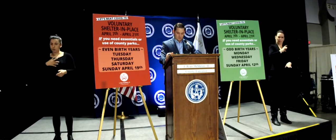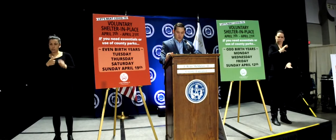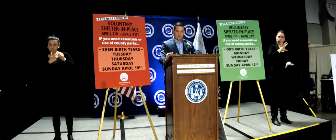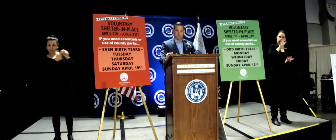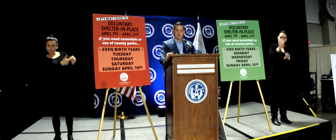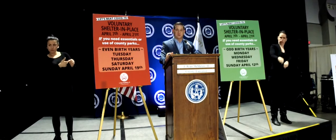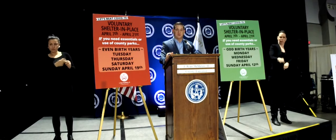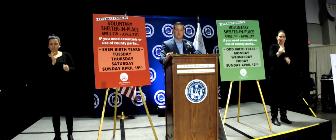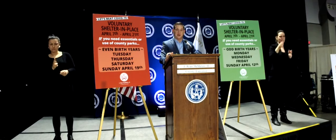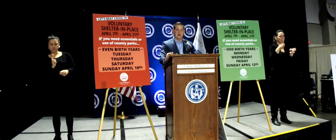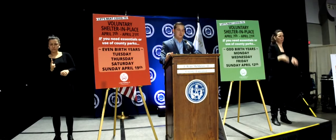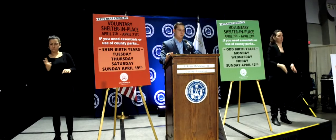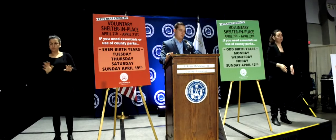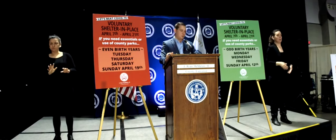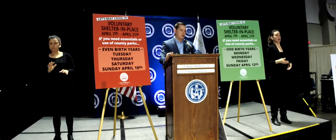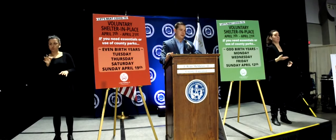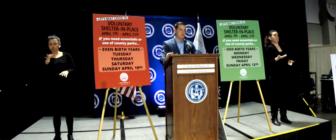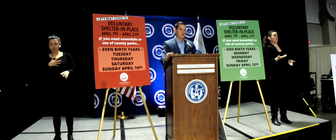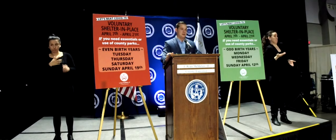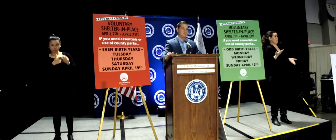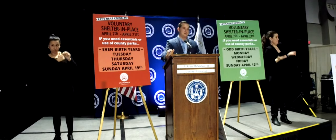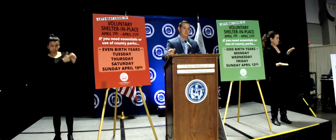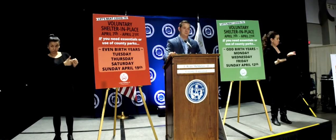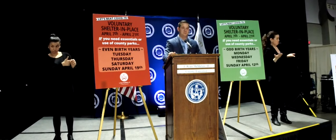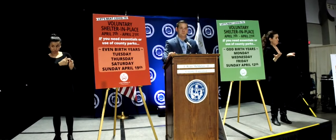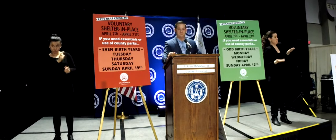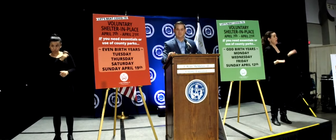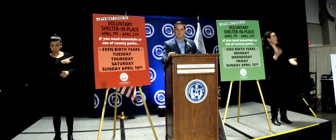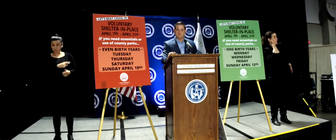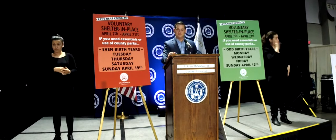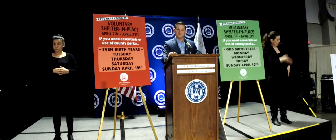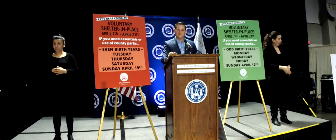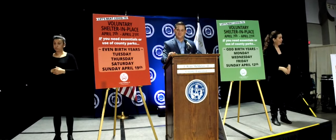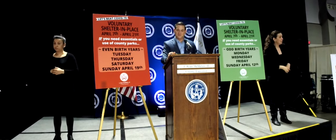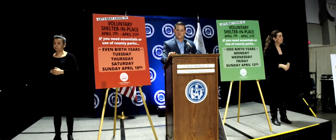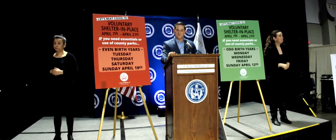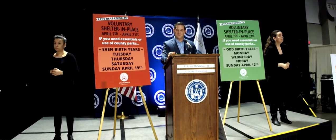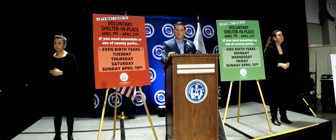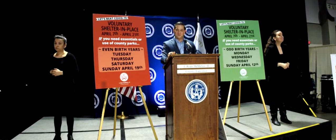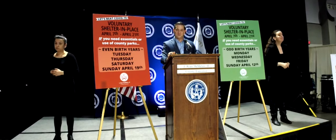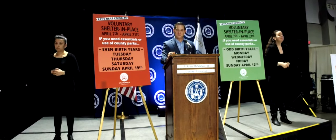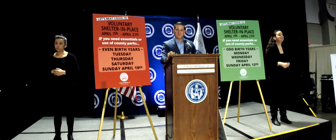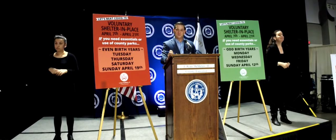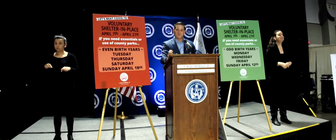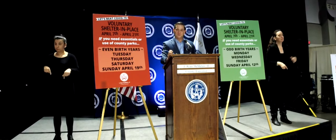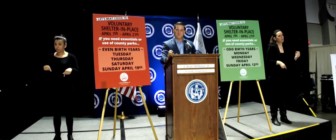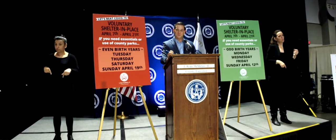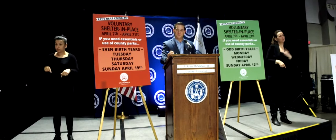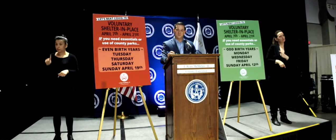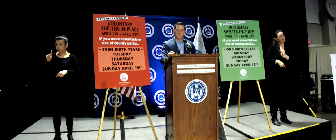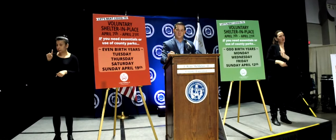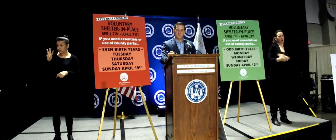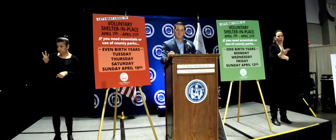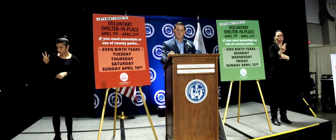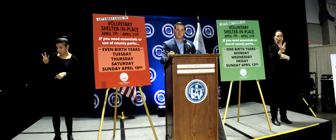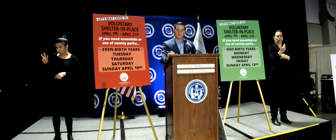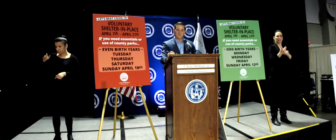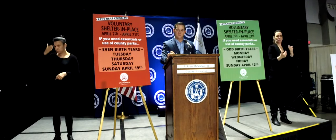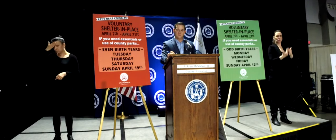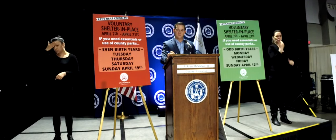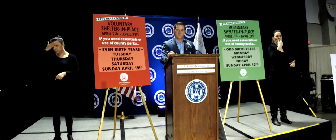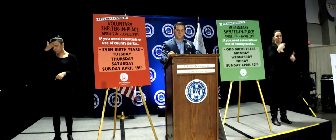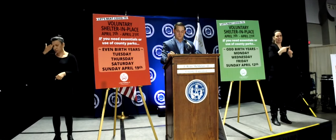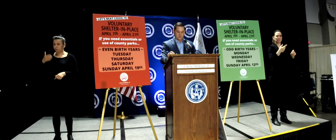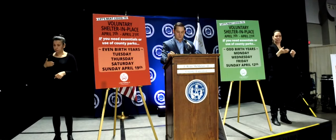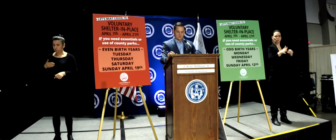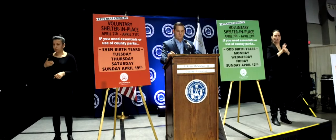differently. Yes. Prosecutor Donovan, what can I say next? 13 new cases today. You may not have the numbers in front of you, but when was the last time